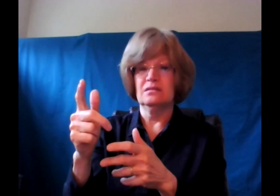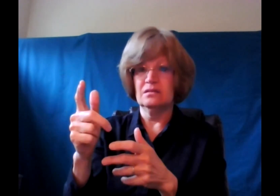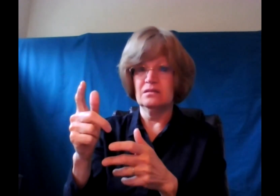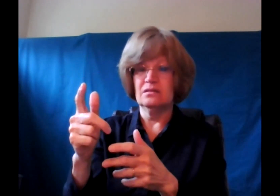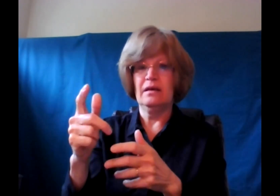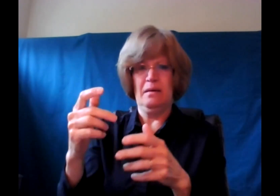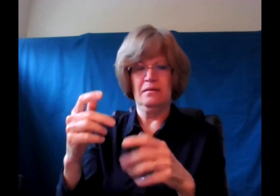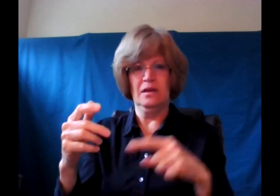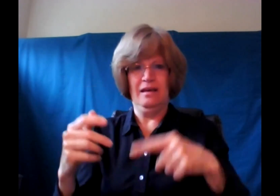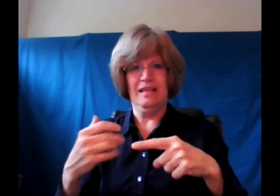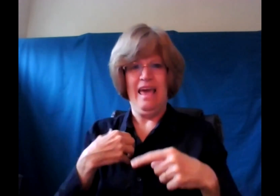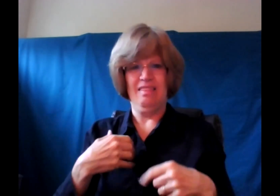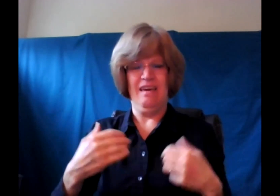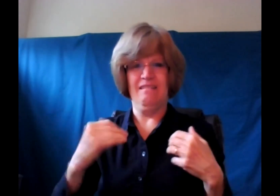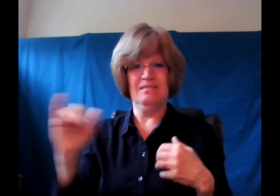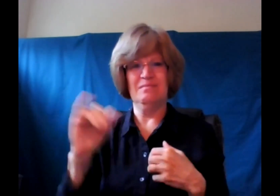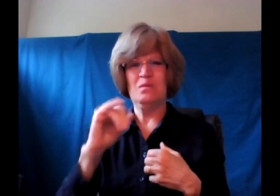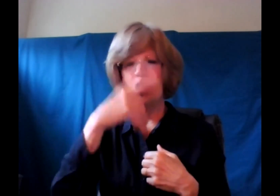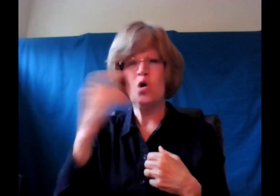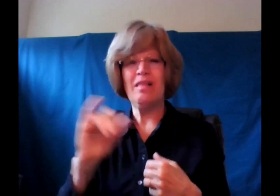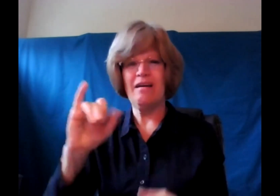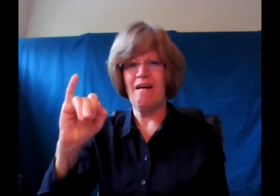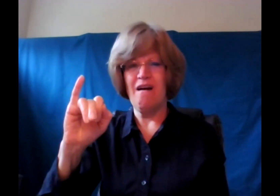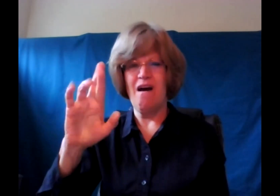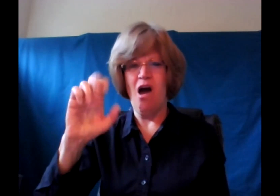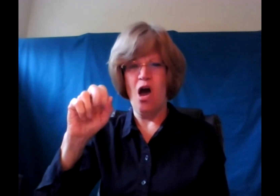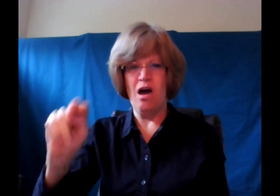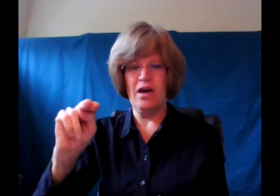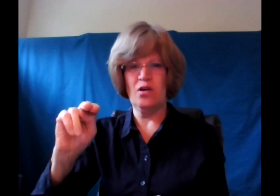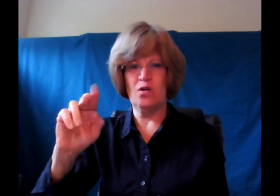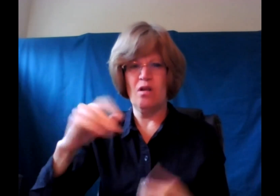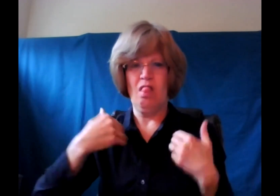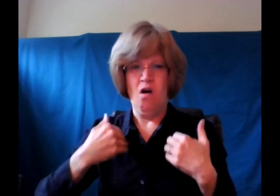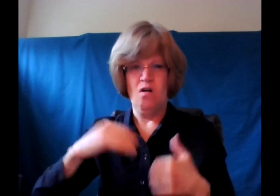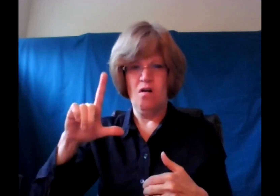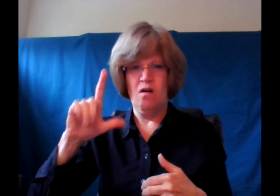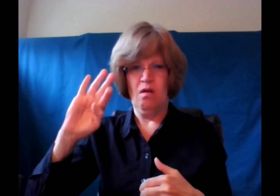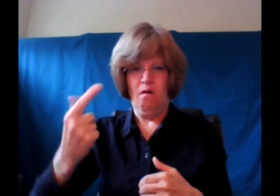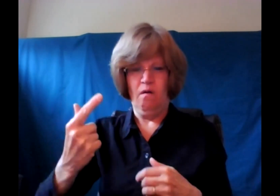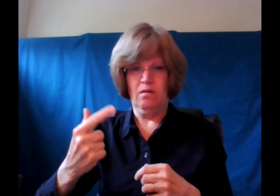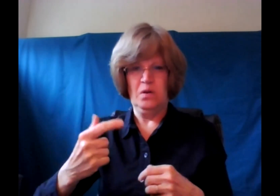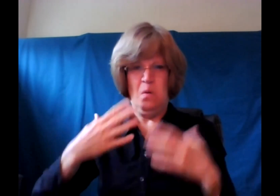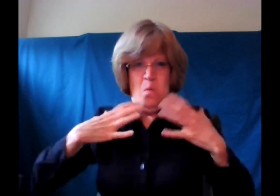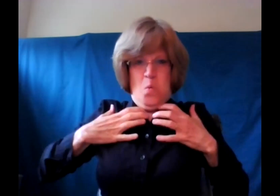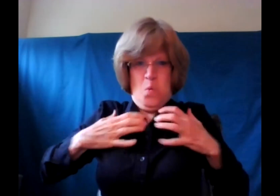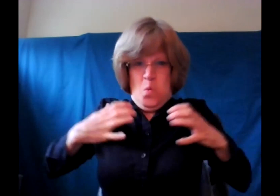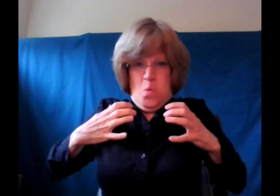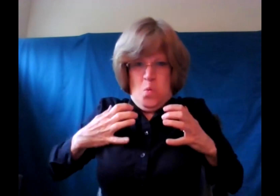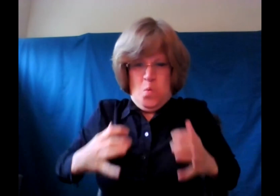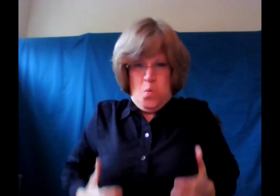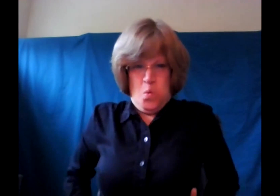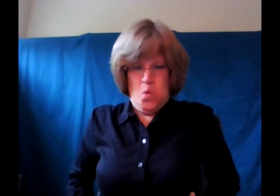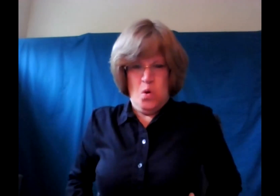an apparatus that I was told looked like the iron lung, if you've ever seen